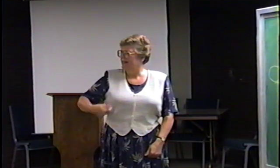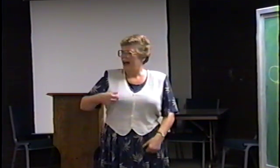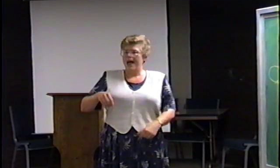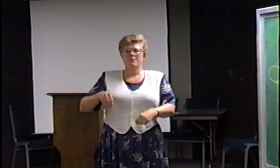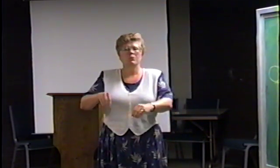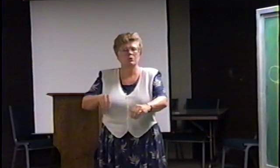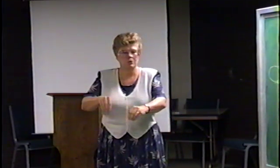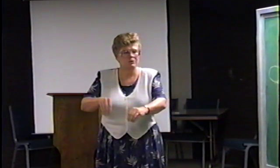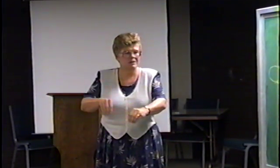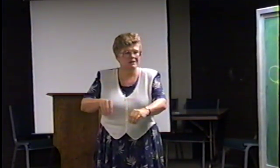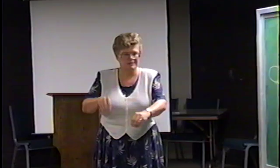suitcase. I moved.